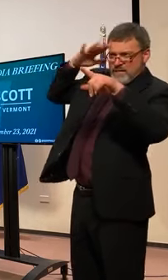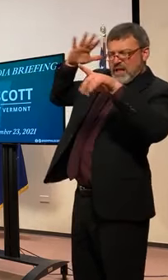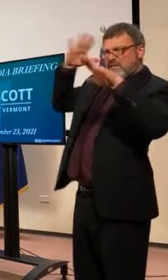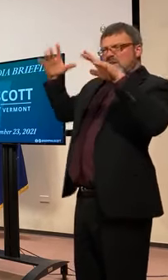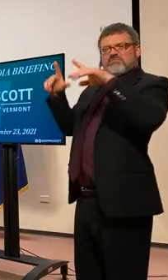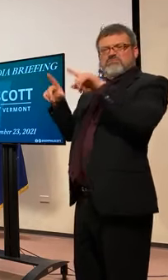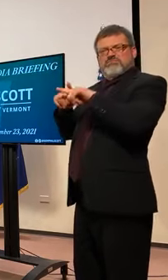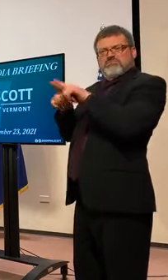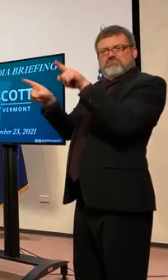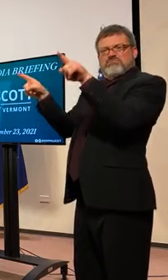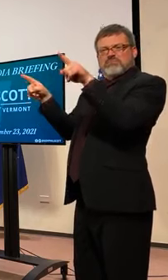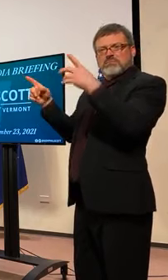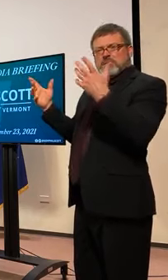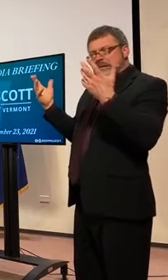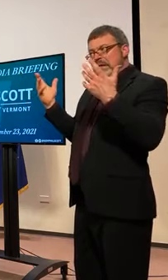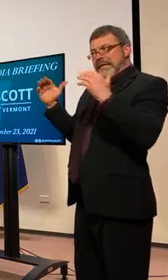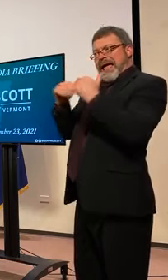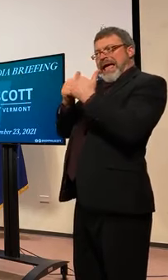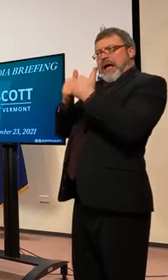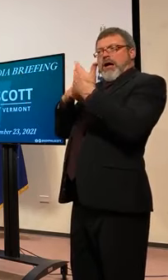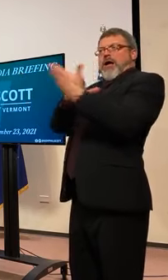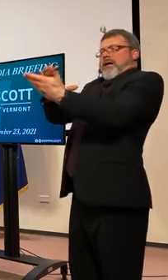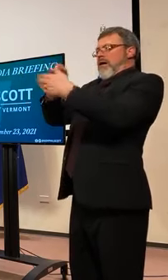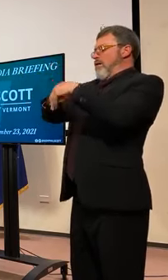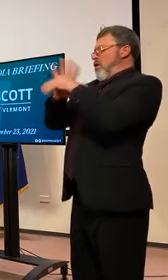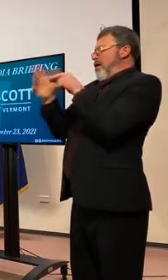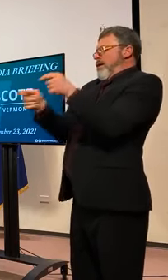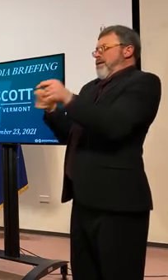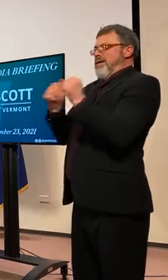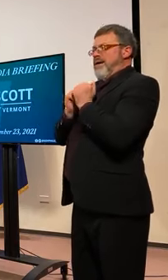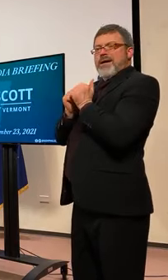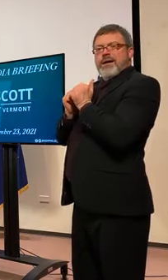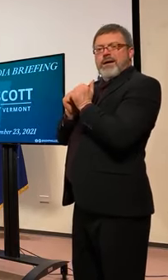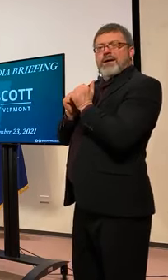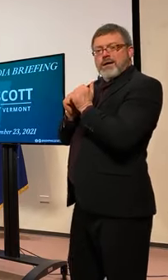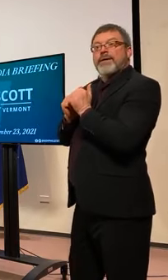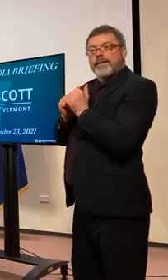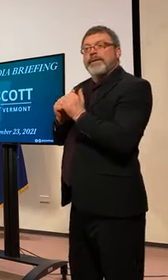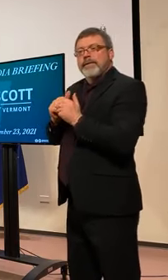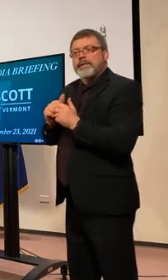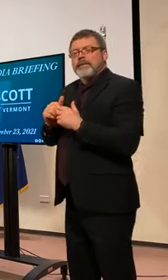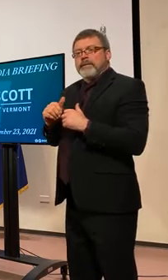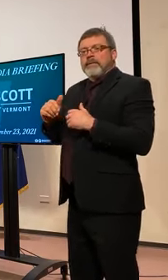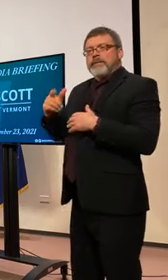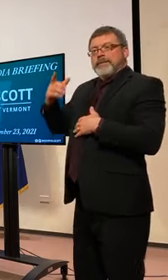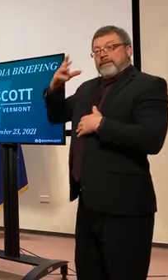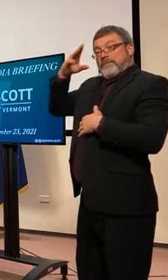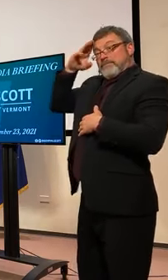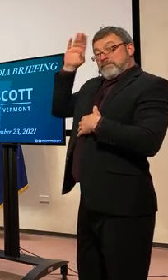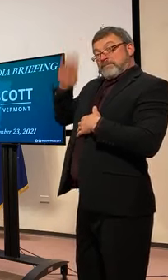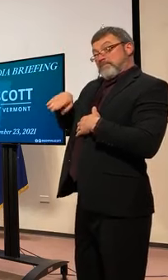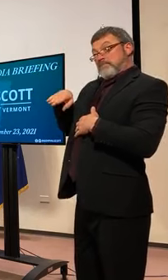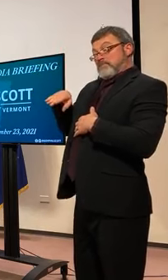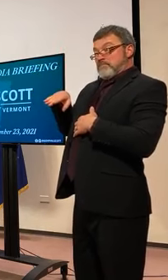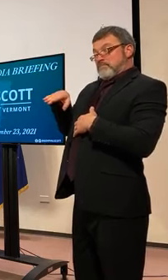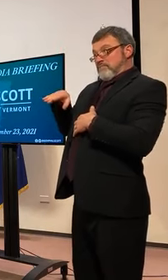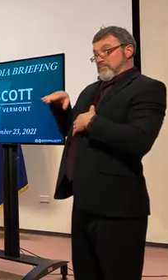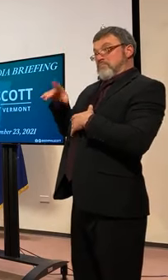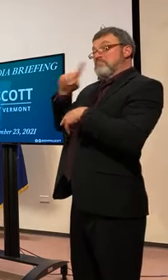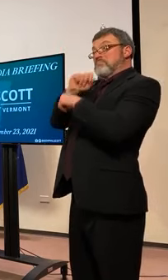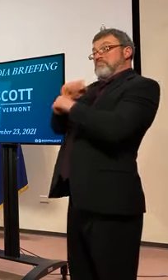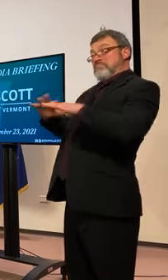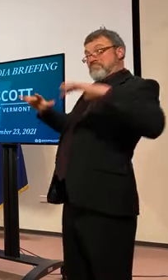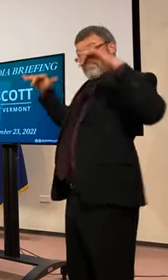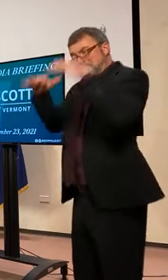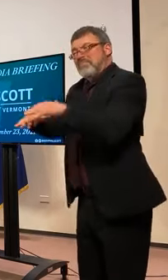the coronavirus. As you may have heard, granted we're still a couple months away from the session, but lawmakers are